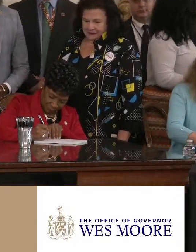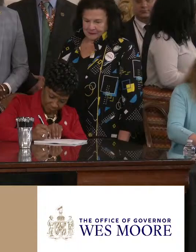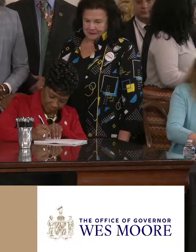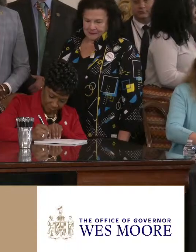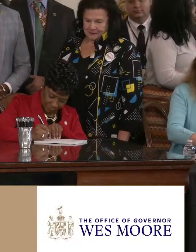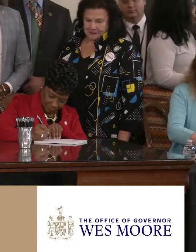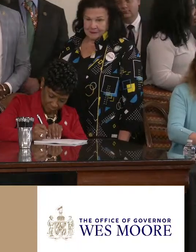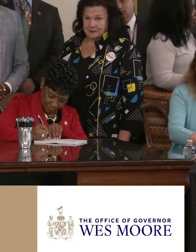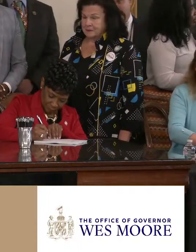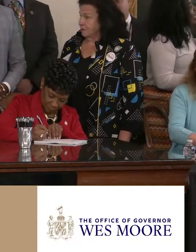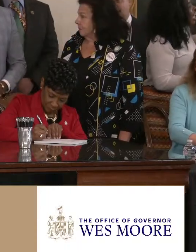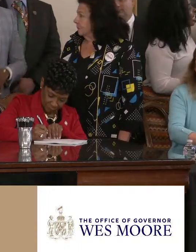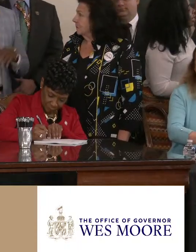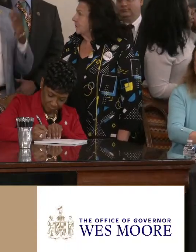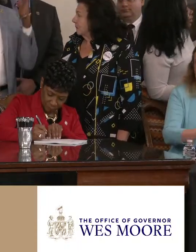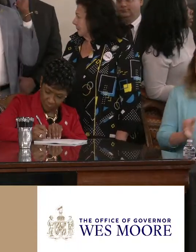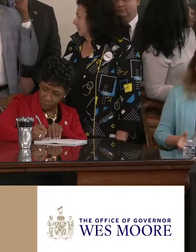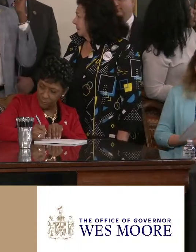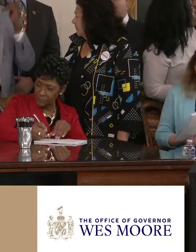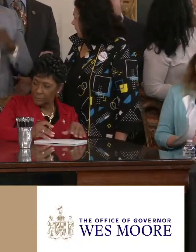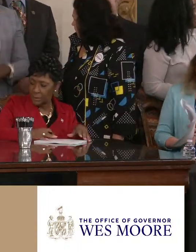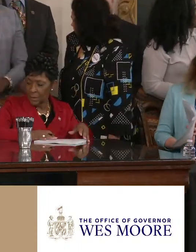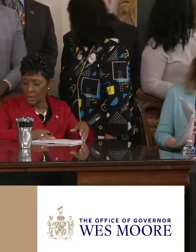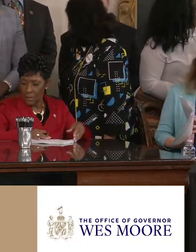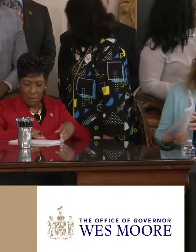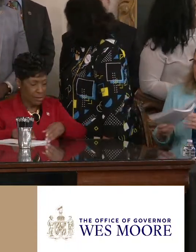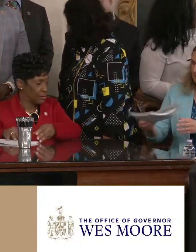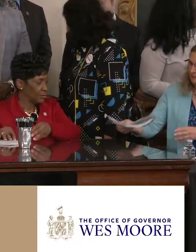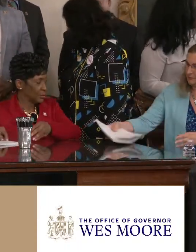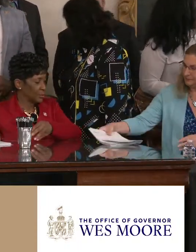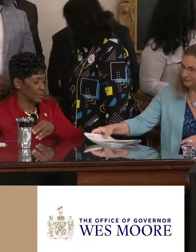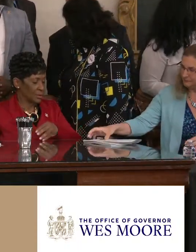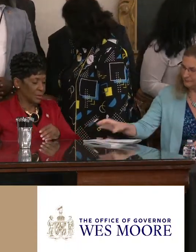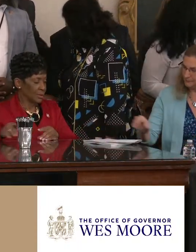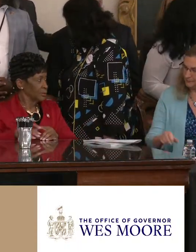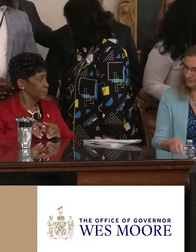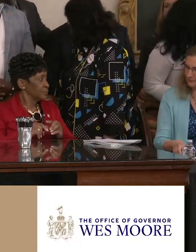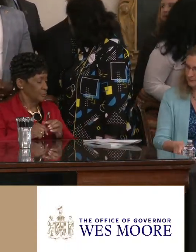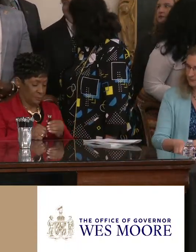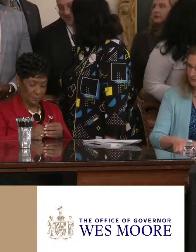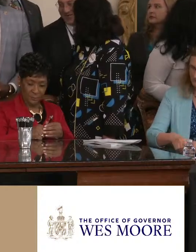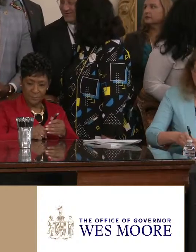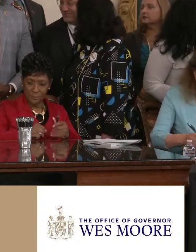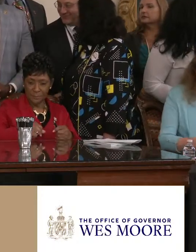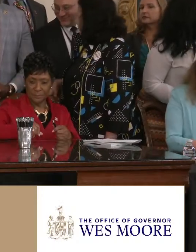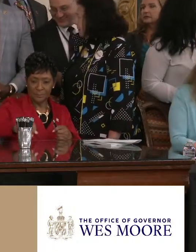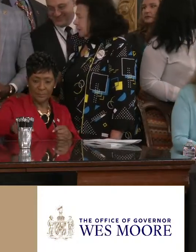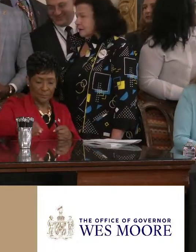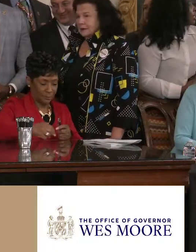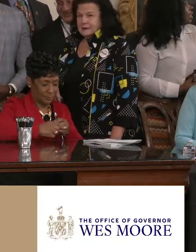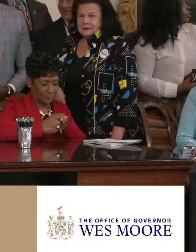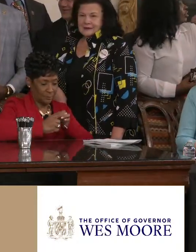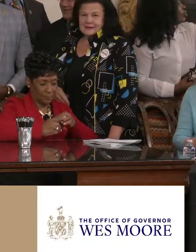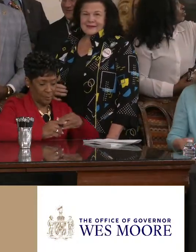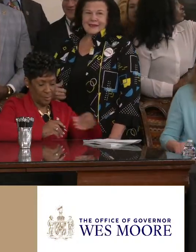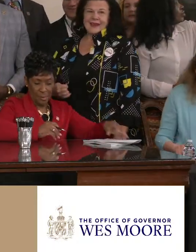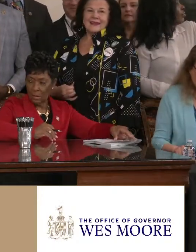So we're going to have to squeeze in on this end of the table at the end of the photo. So you'll all have to cuddle up a little bit.